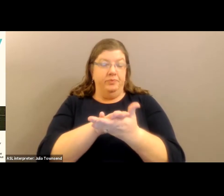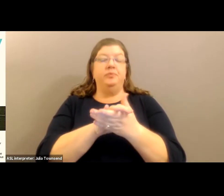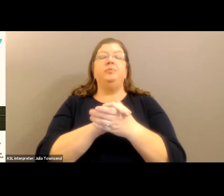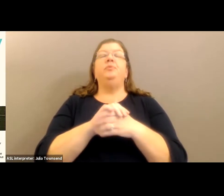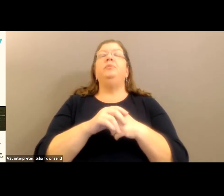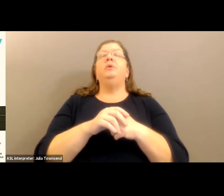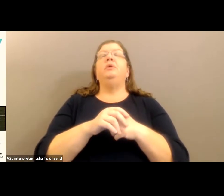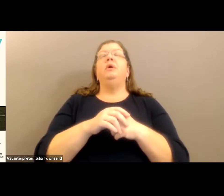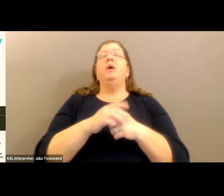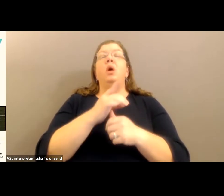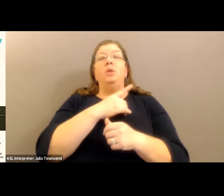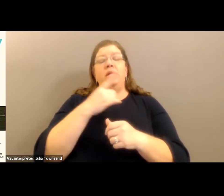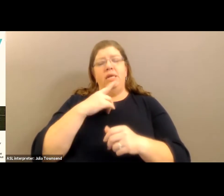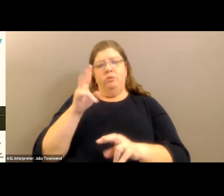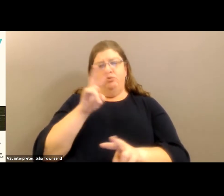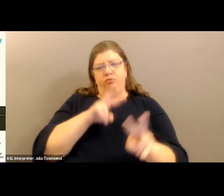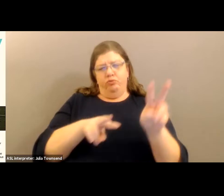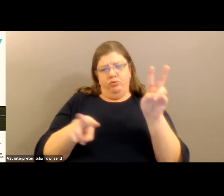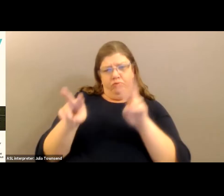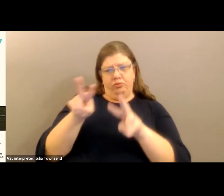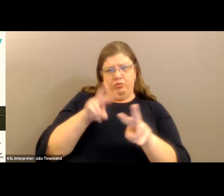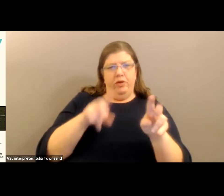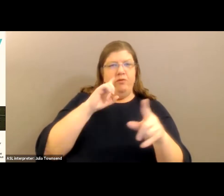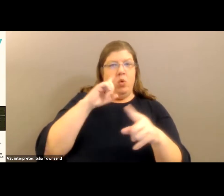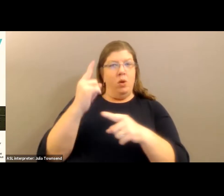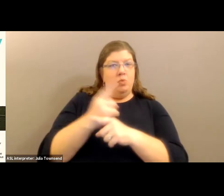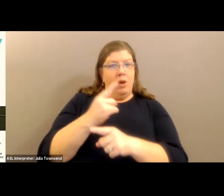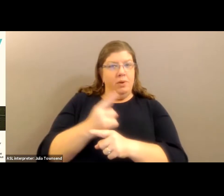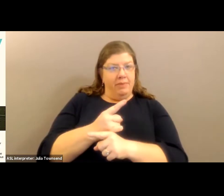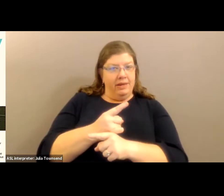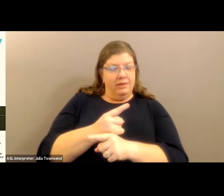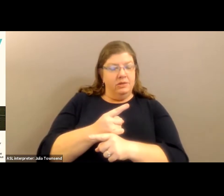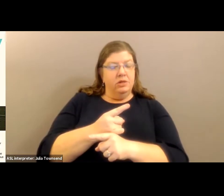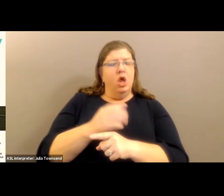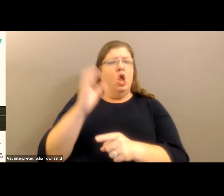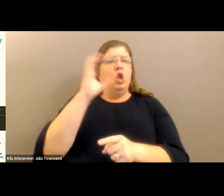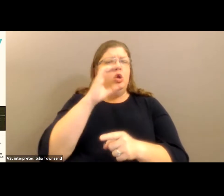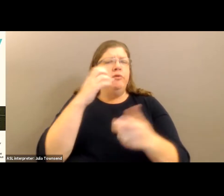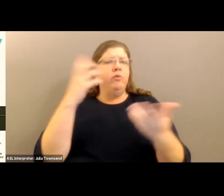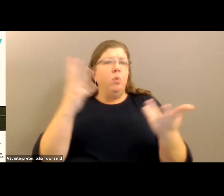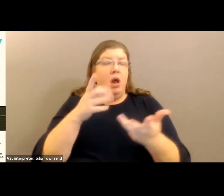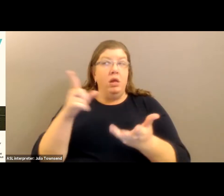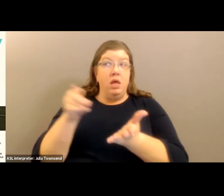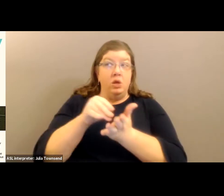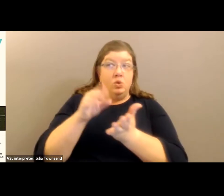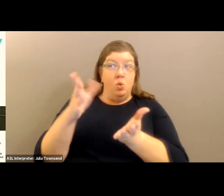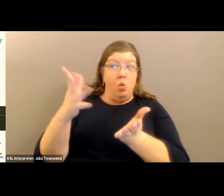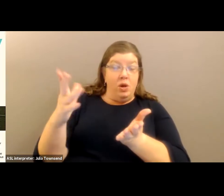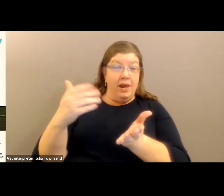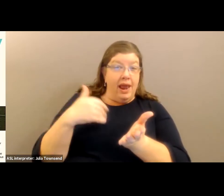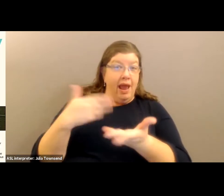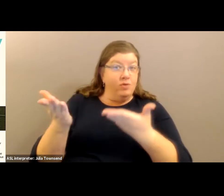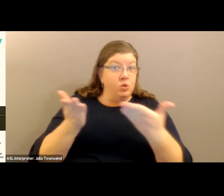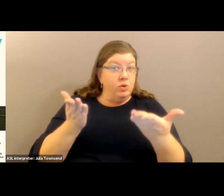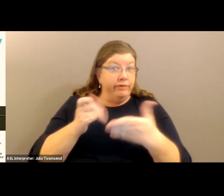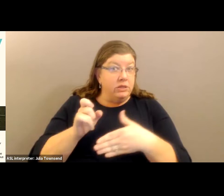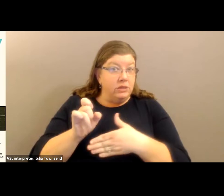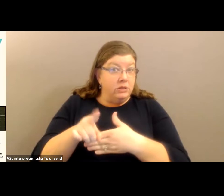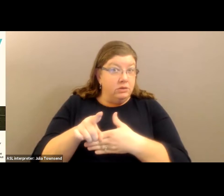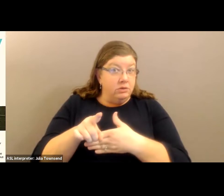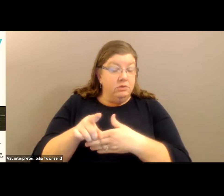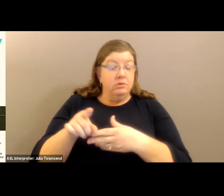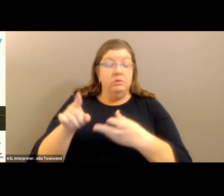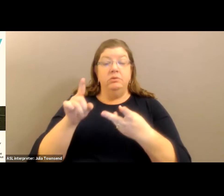When the dean's looking for appropriateness, they're looking at, does the student already have existing services?